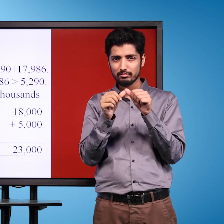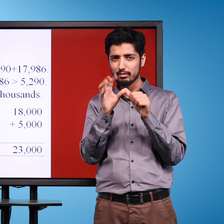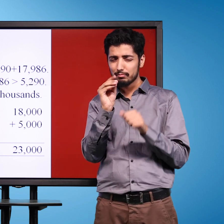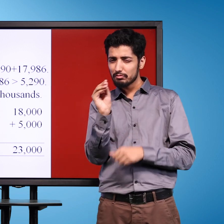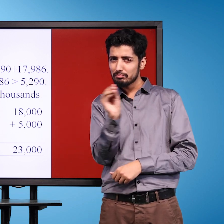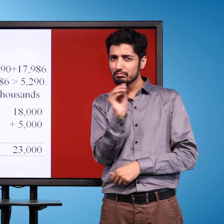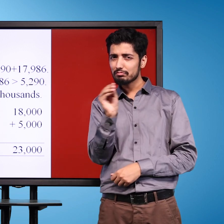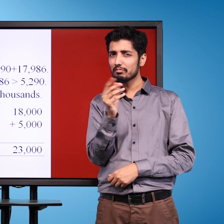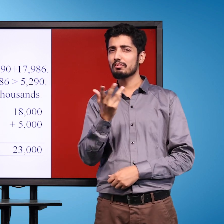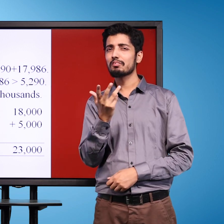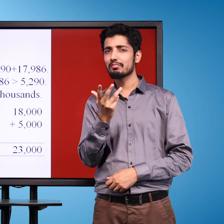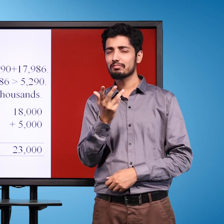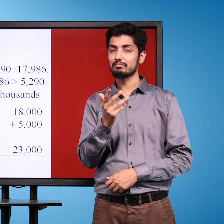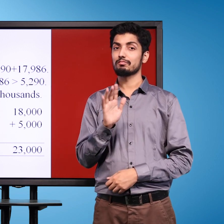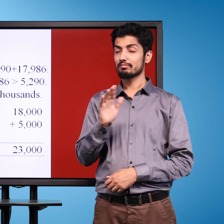Solution. You find